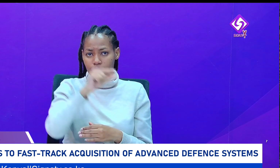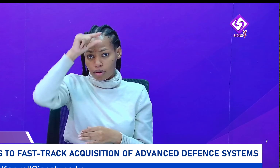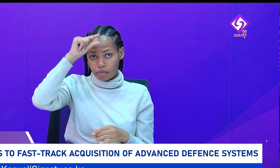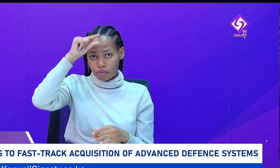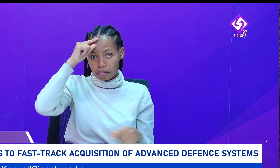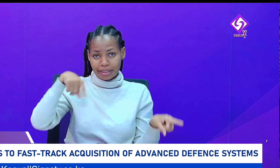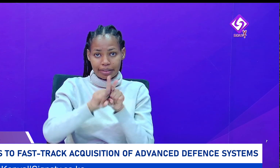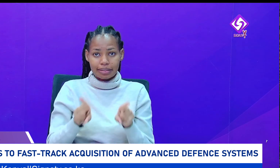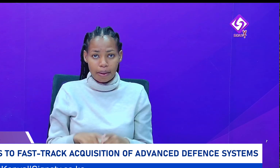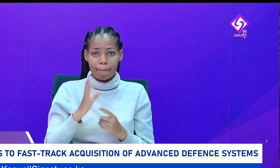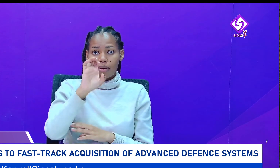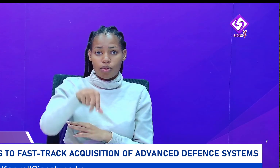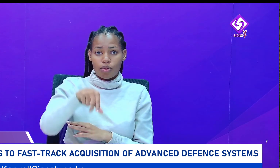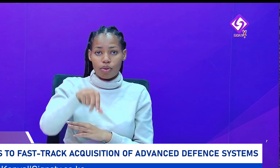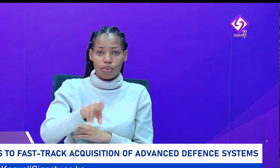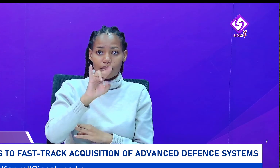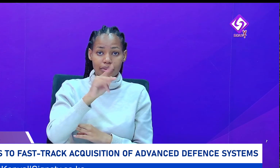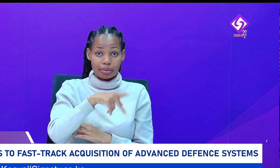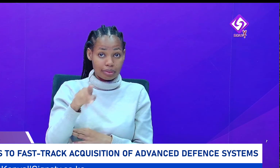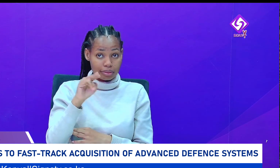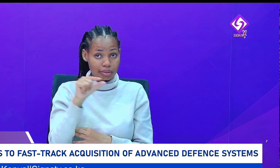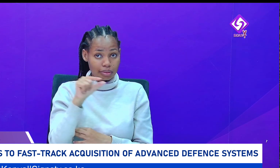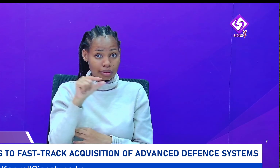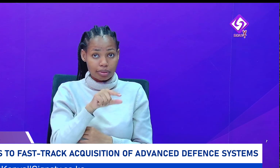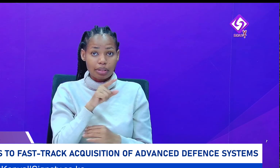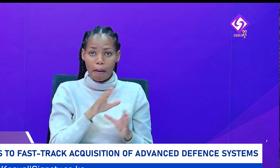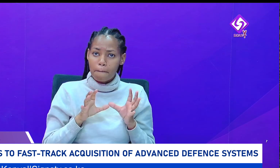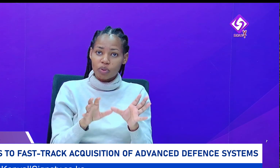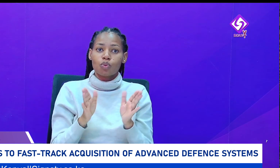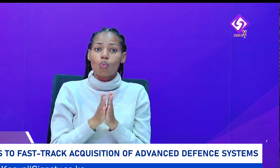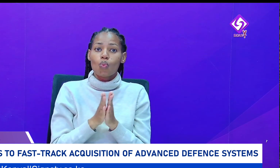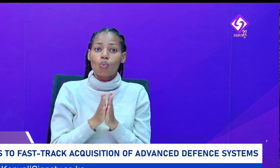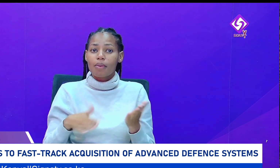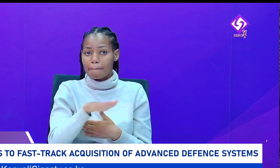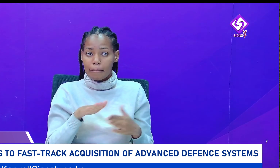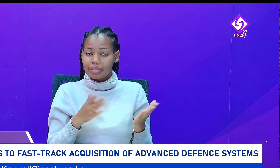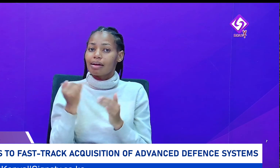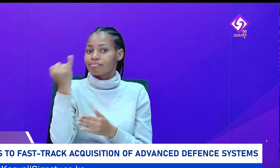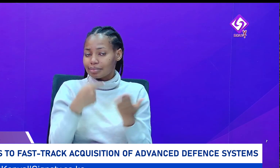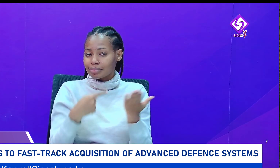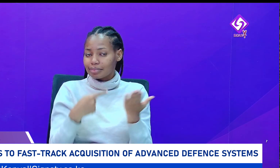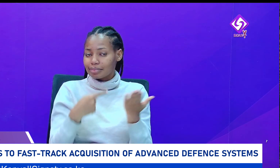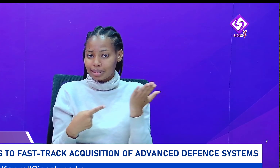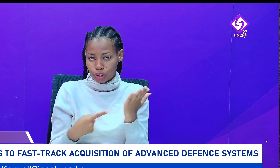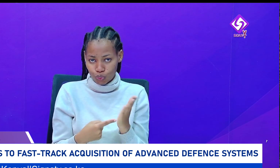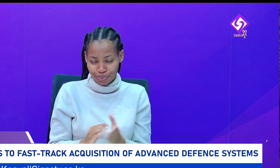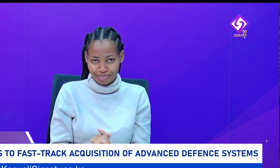that his government is committed to equipping the forces with the state-of-the-art technology in order to